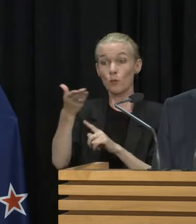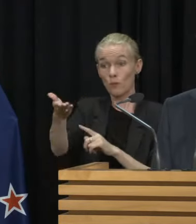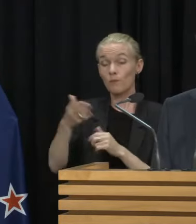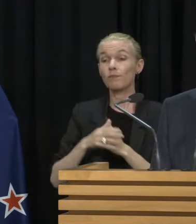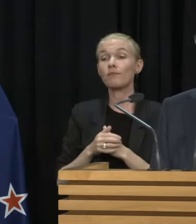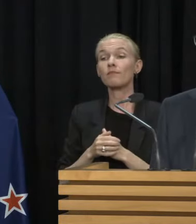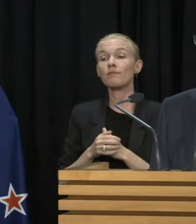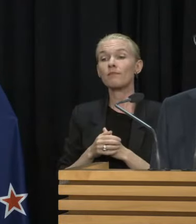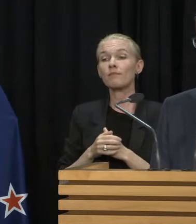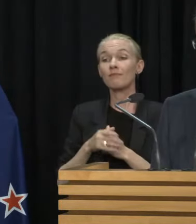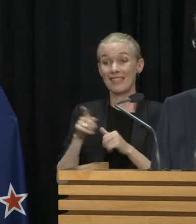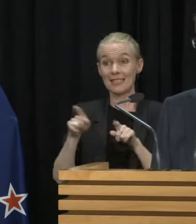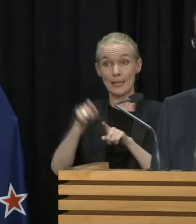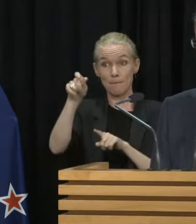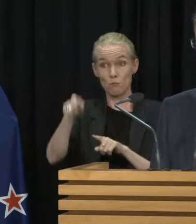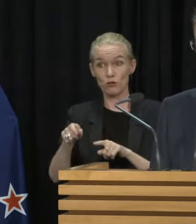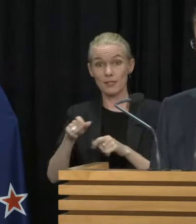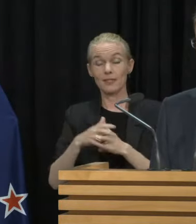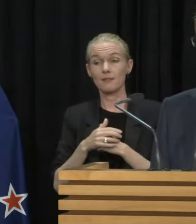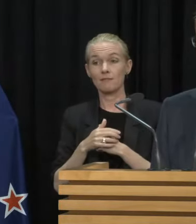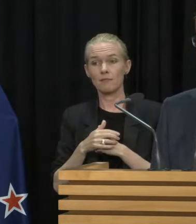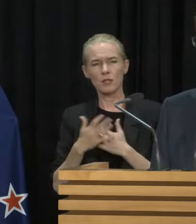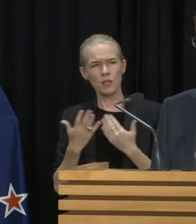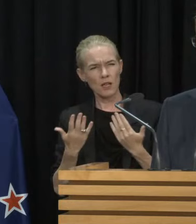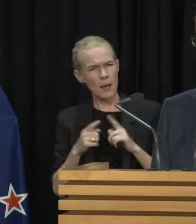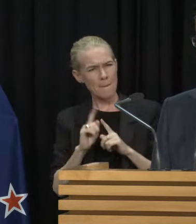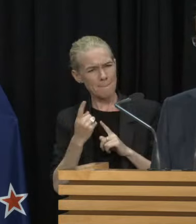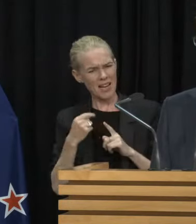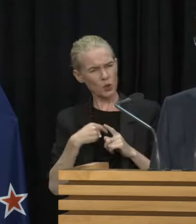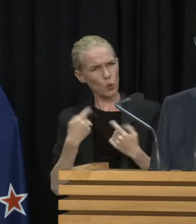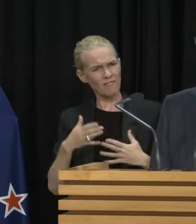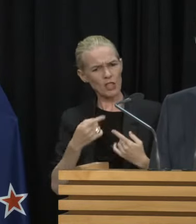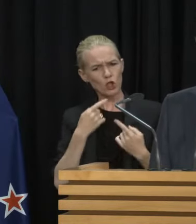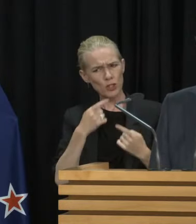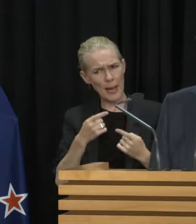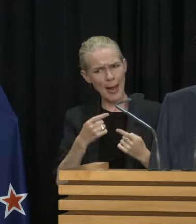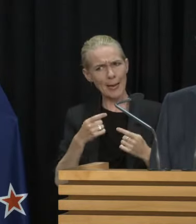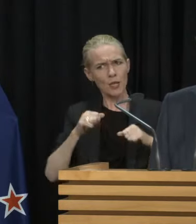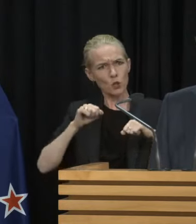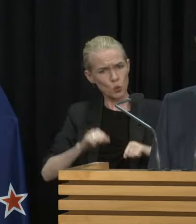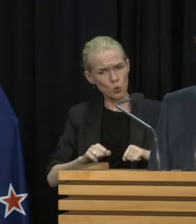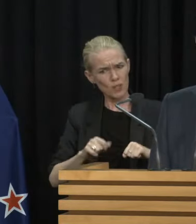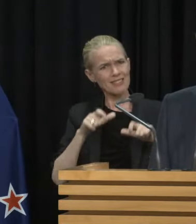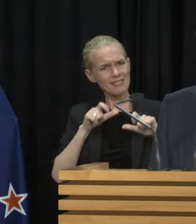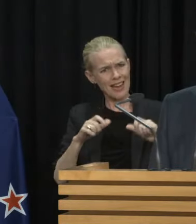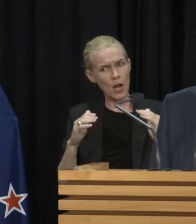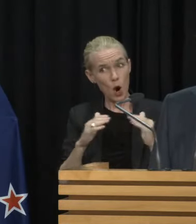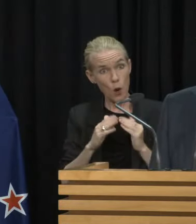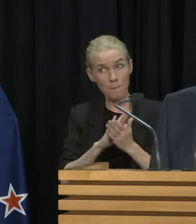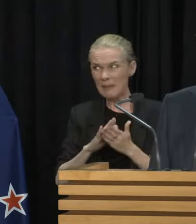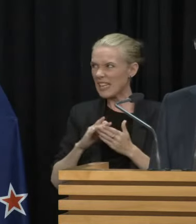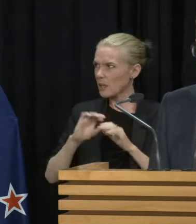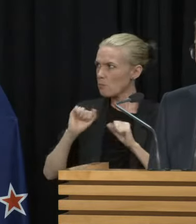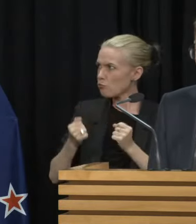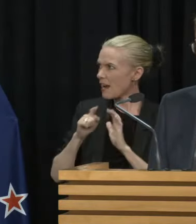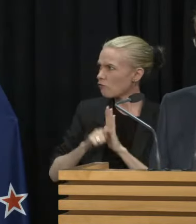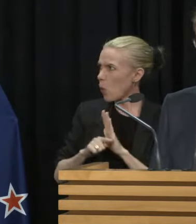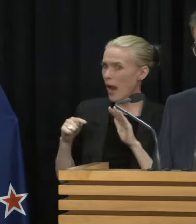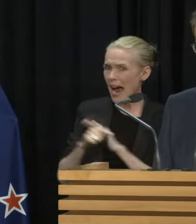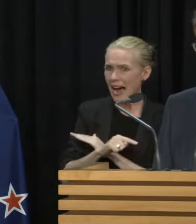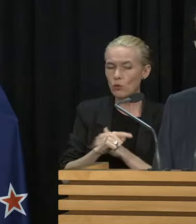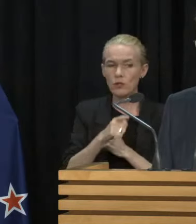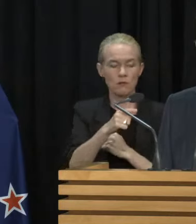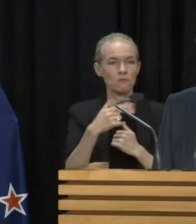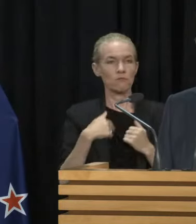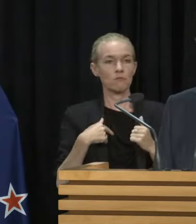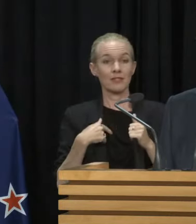But the message was for them to self-isolate, for the students and their families to stay at home. Was that not happening, or...? I don't have details on